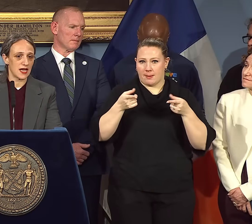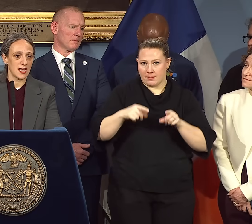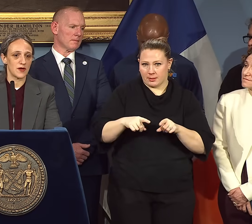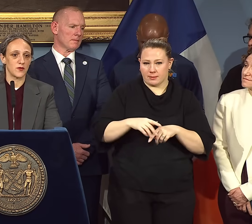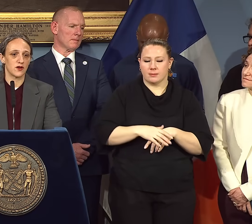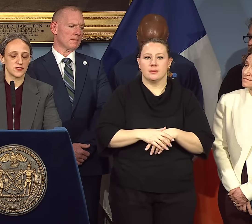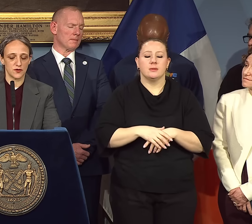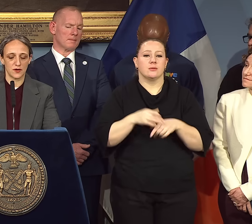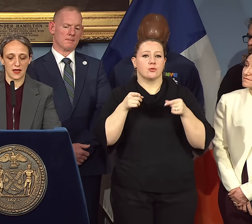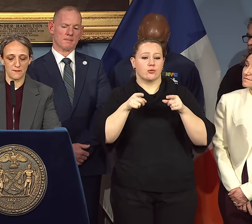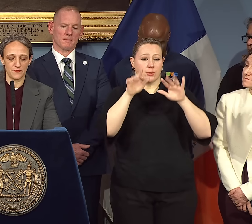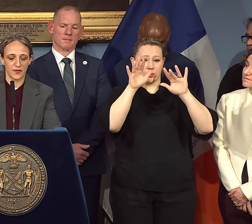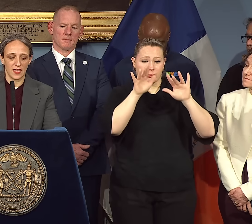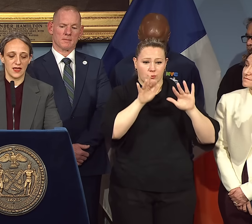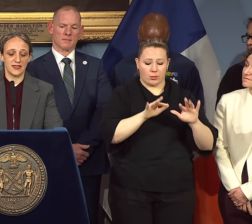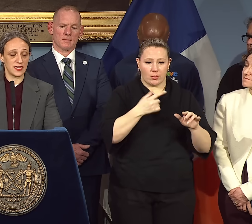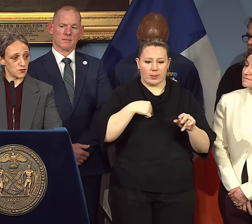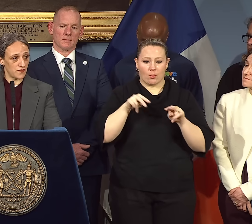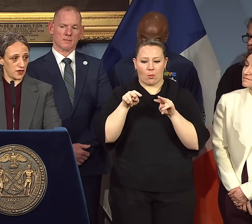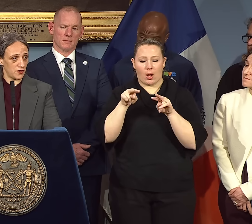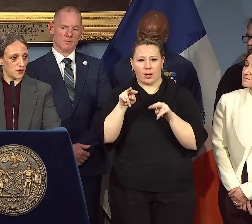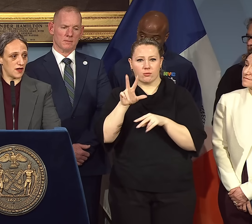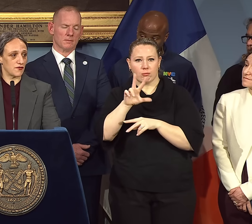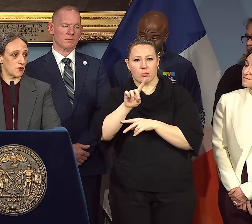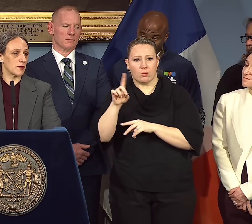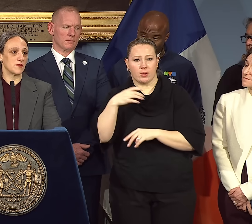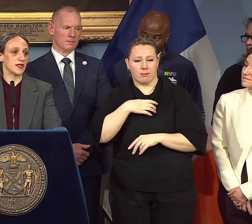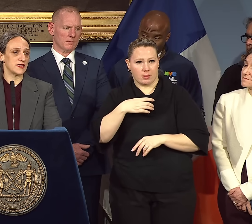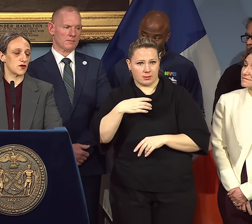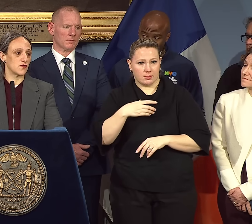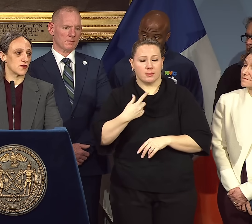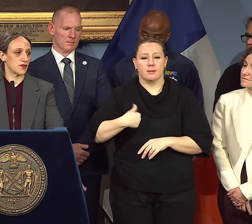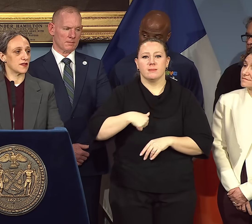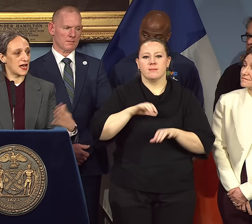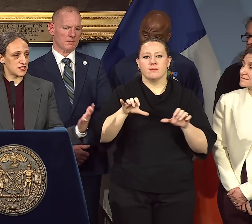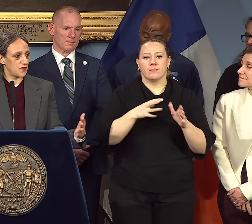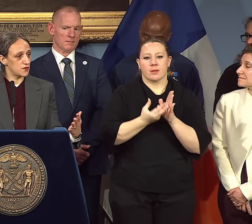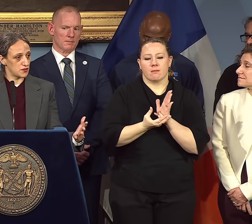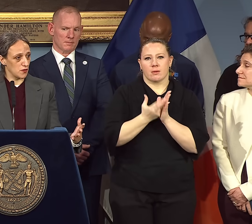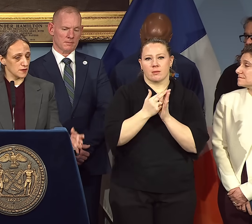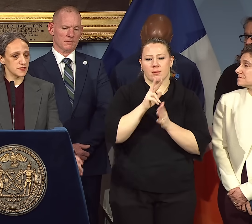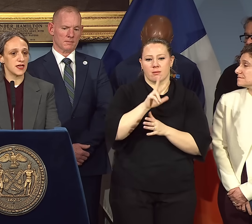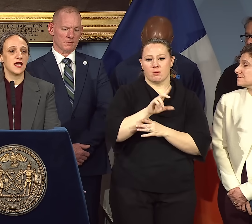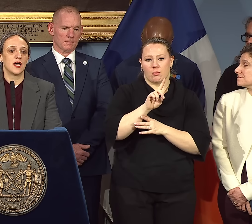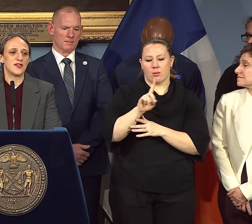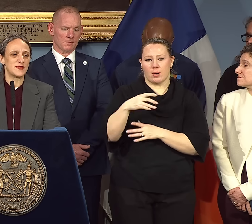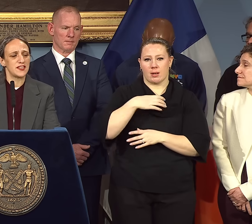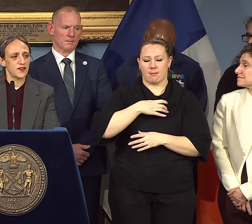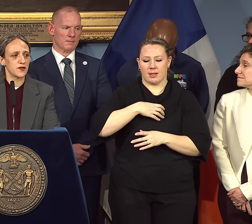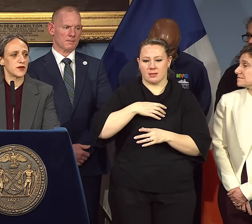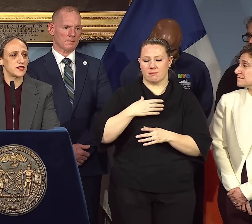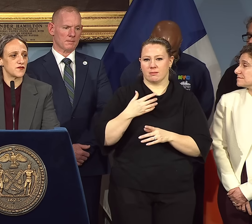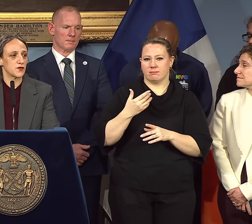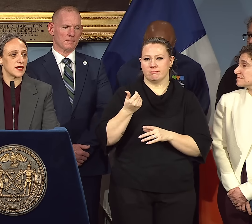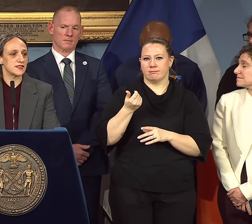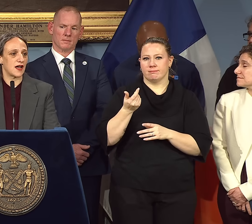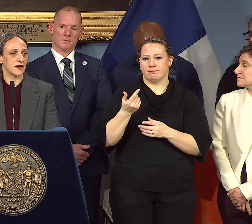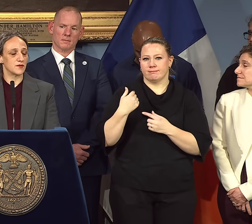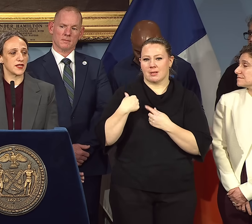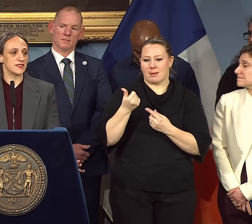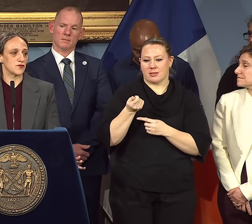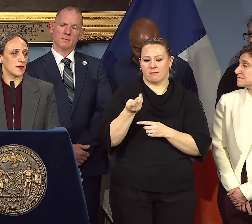in real time, and we also did a review of 311 complaints over the last few storms. We specifically